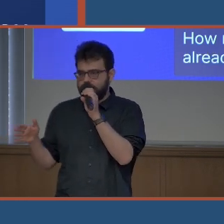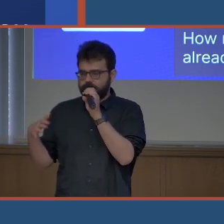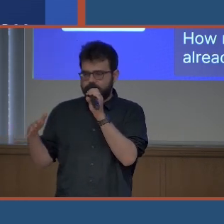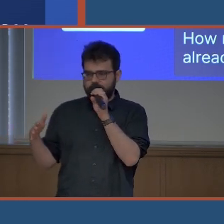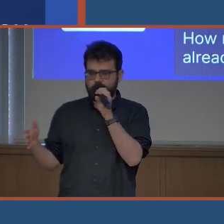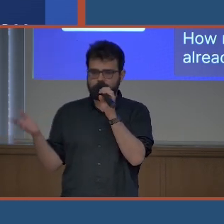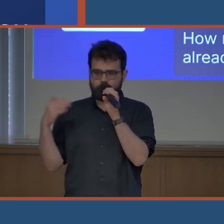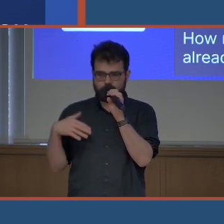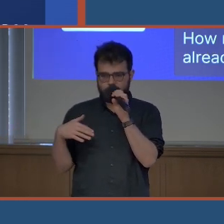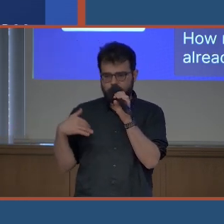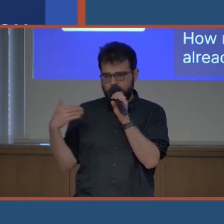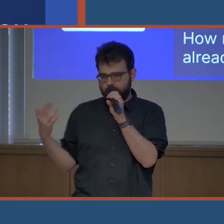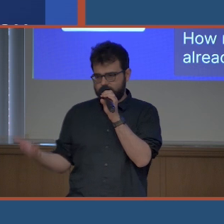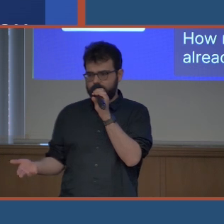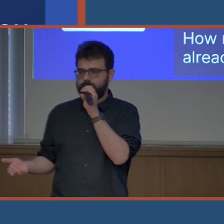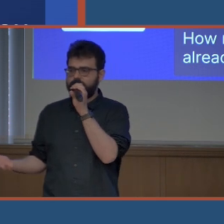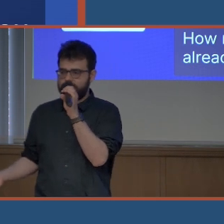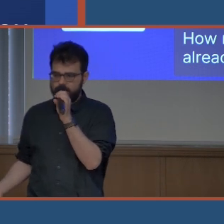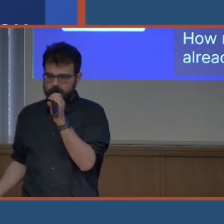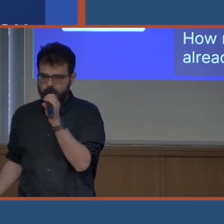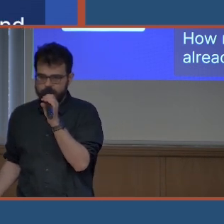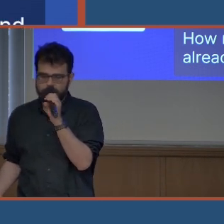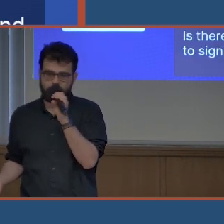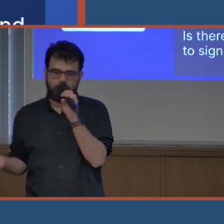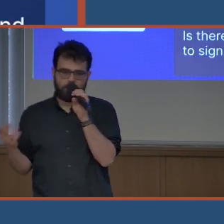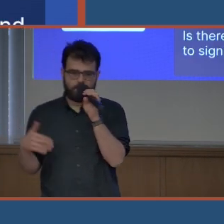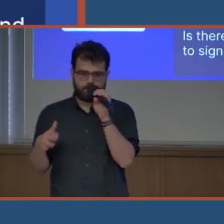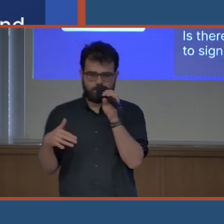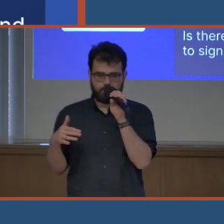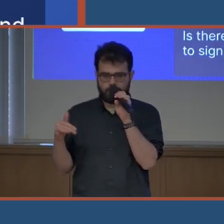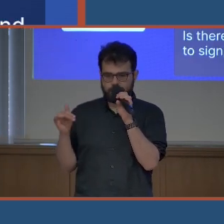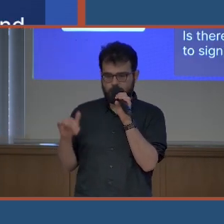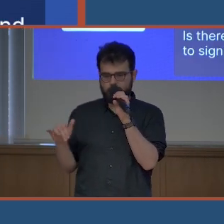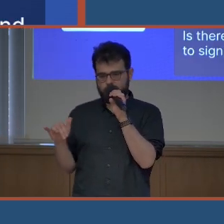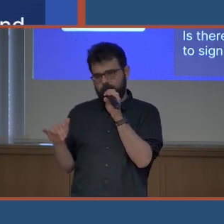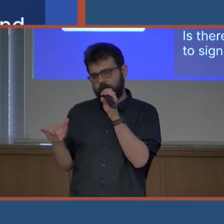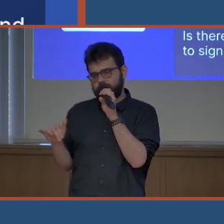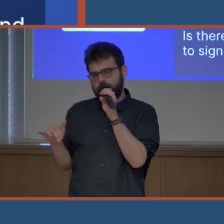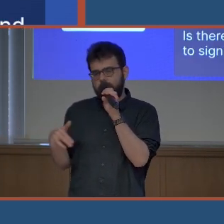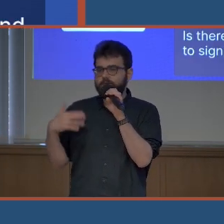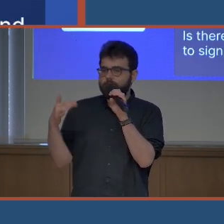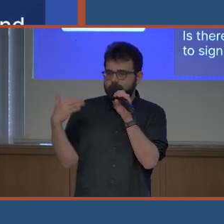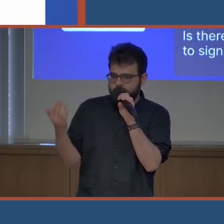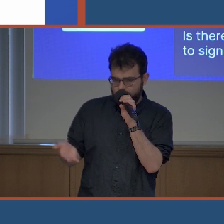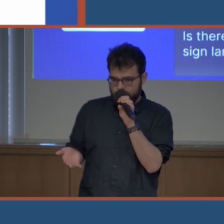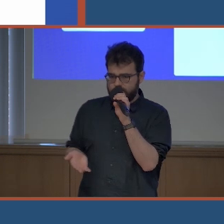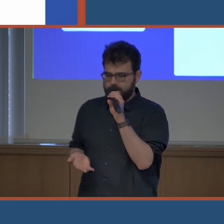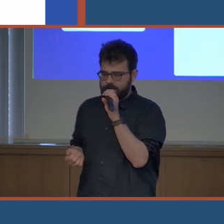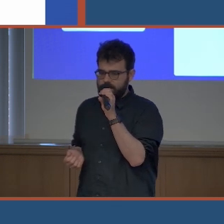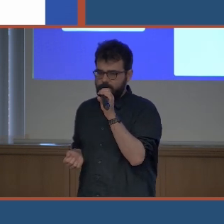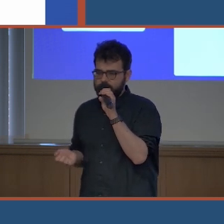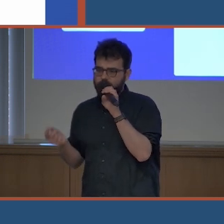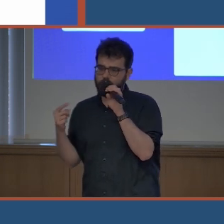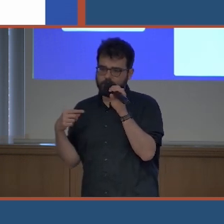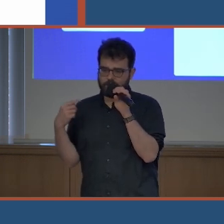immediately try to switch from the spoken language to a sign language, and not to use your spoken language. So of course, if we use different